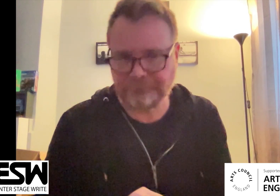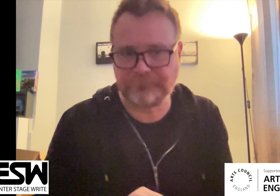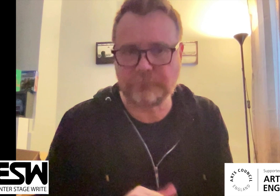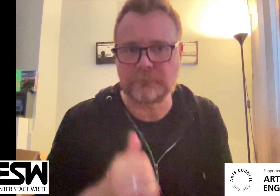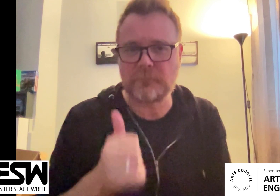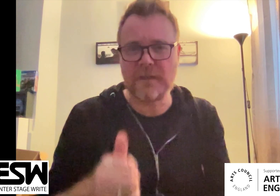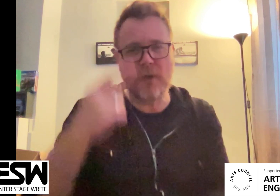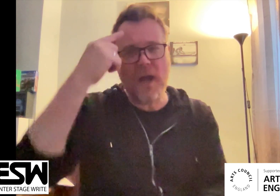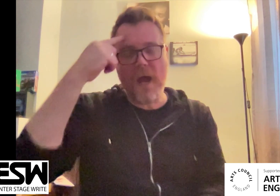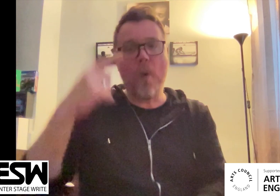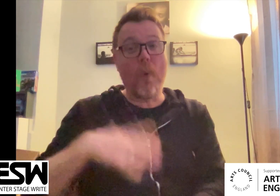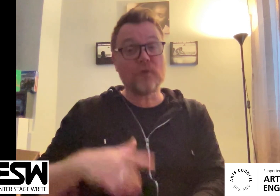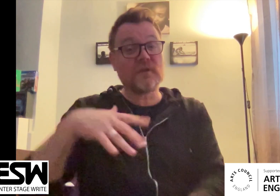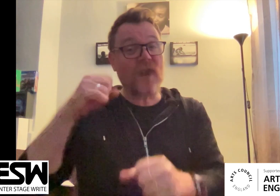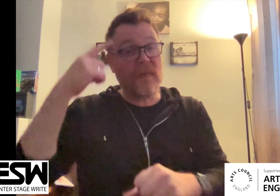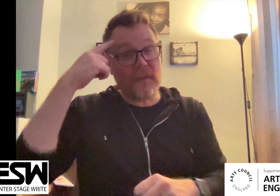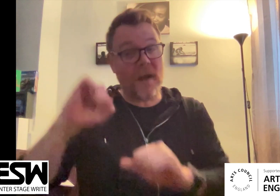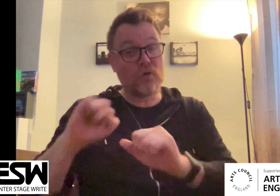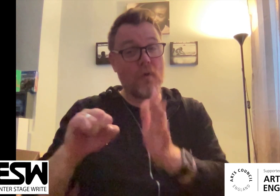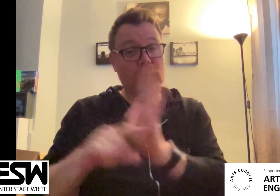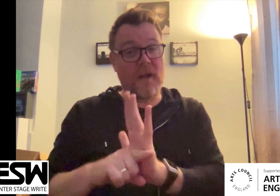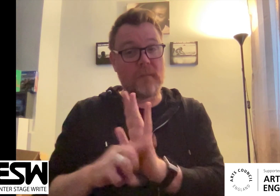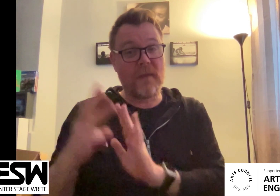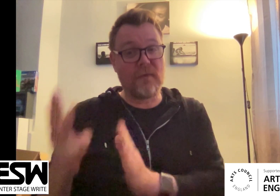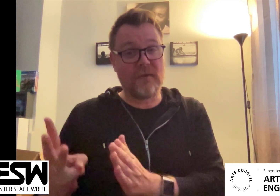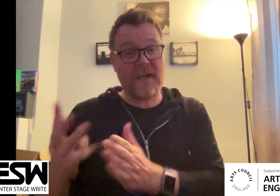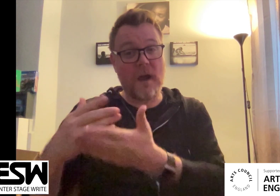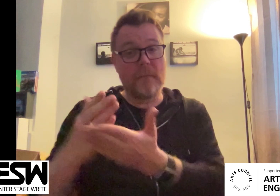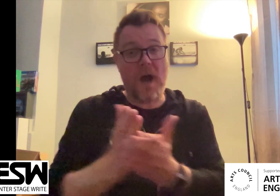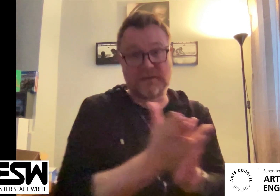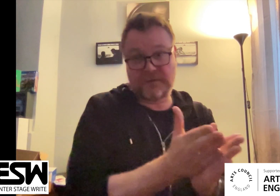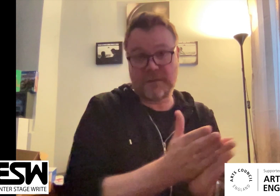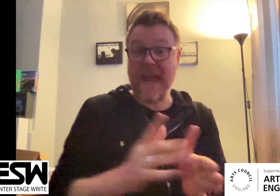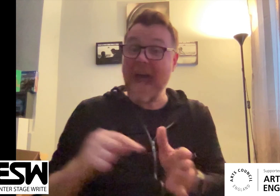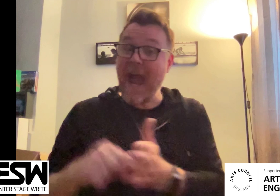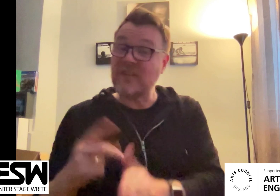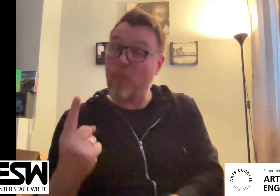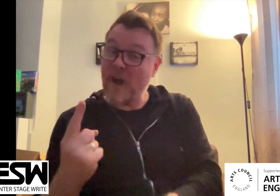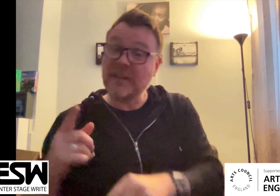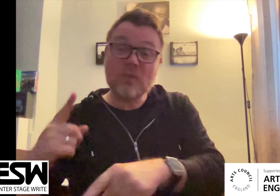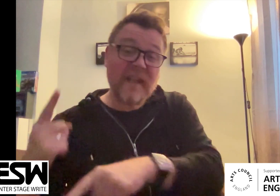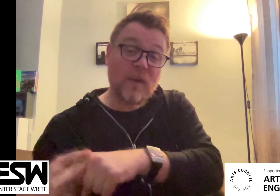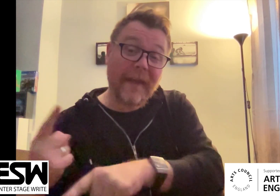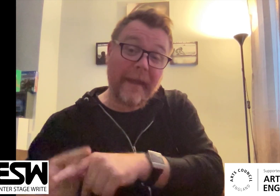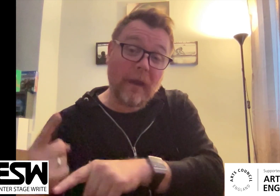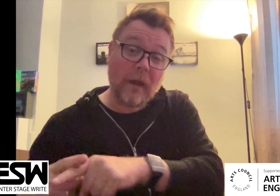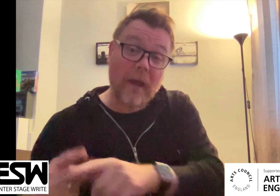character afterwards? So I want you to start thinking about your film in terms of parts. Act 1, very quick.